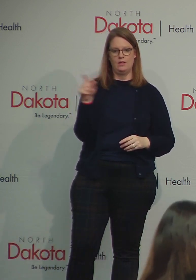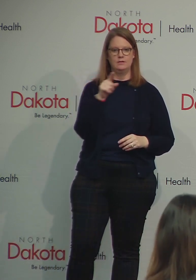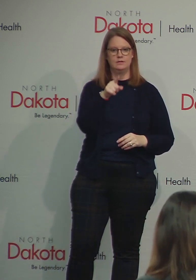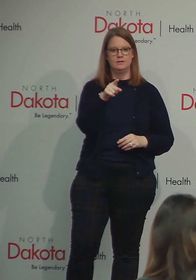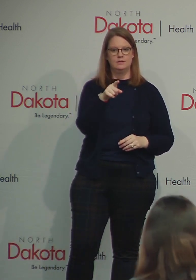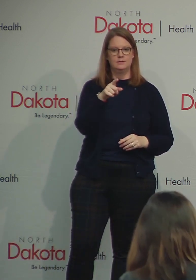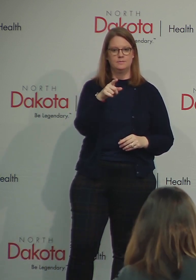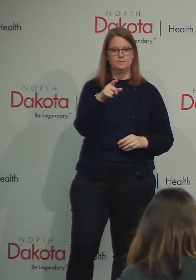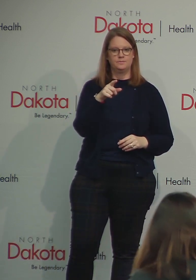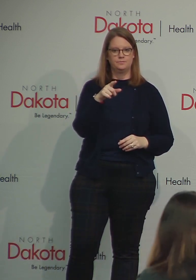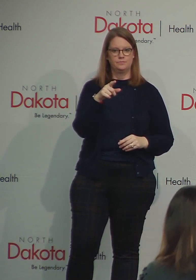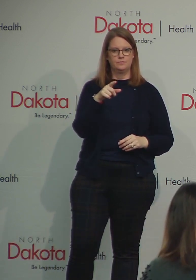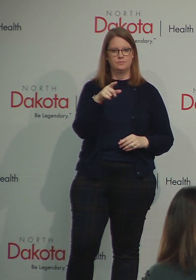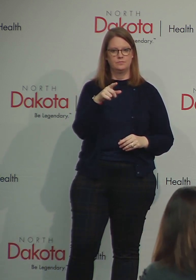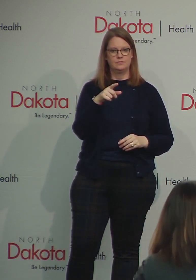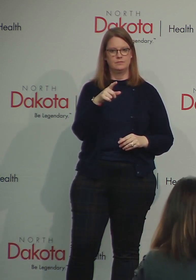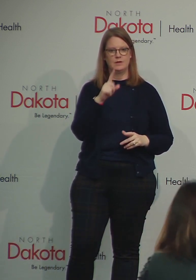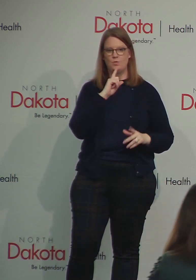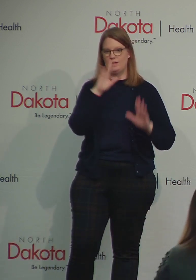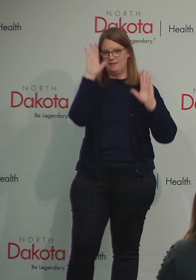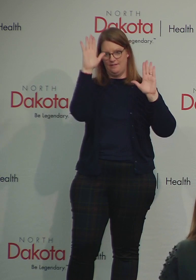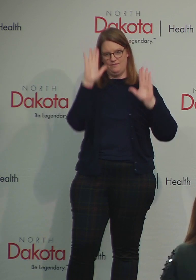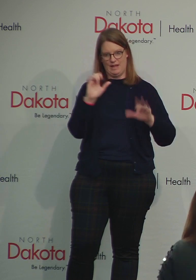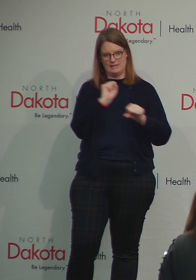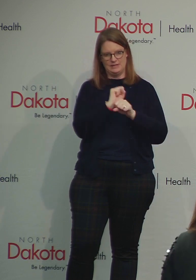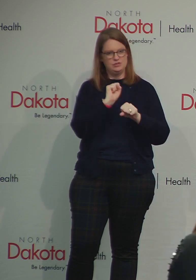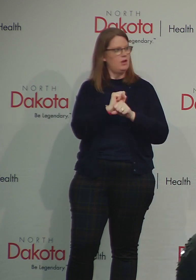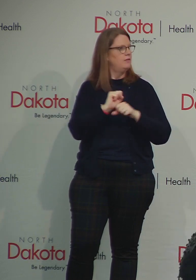is doing a fantastic job.